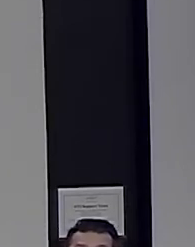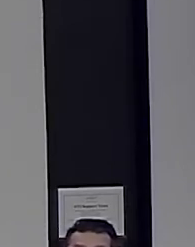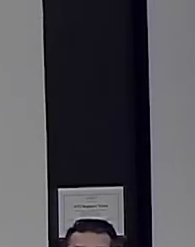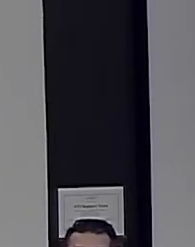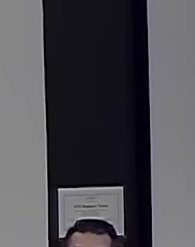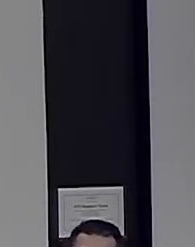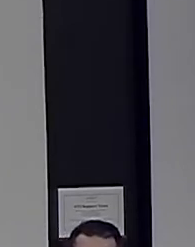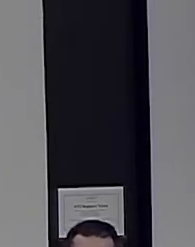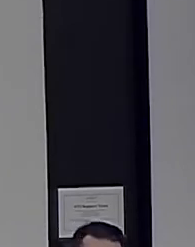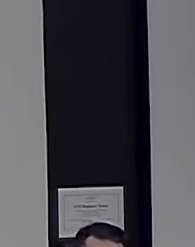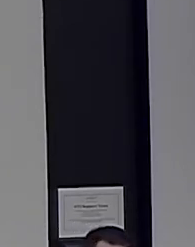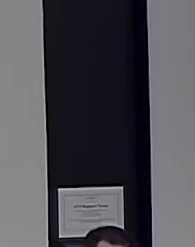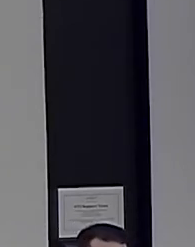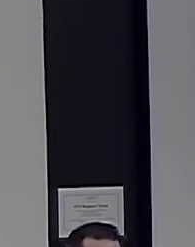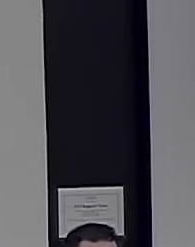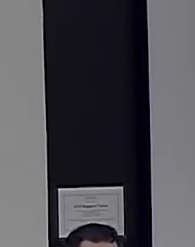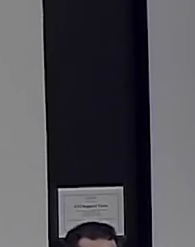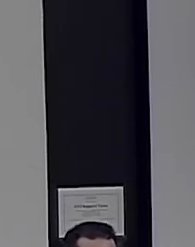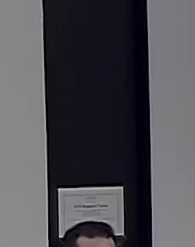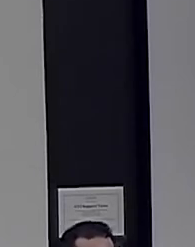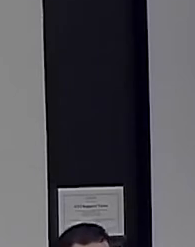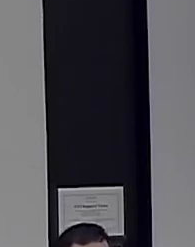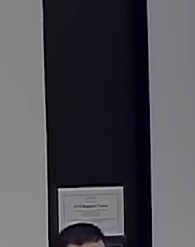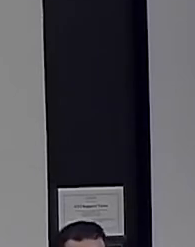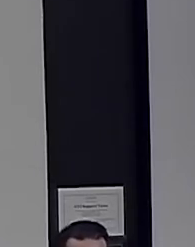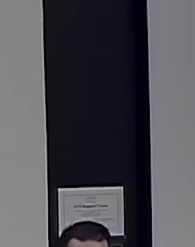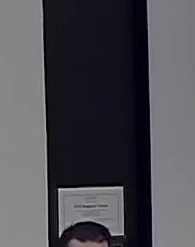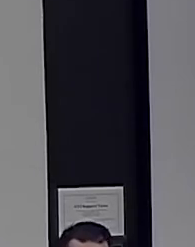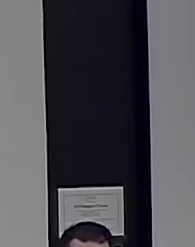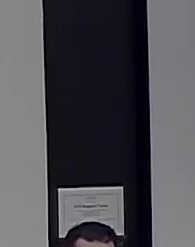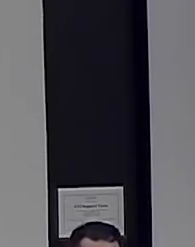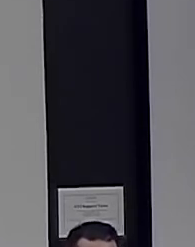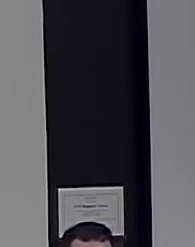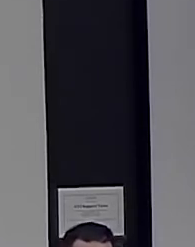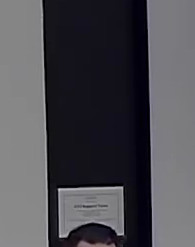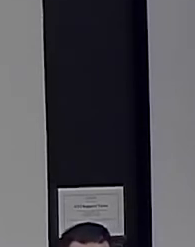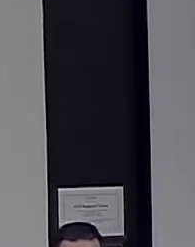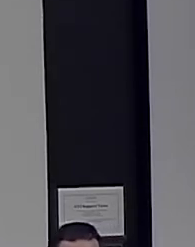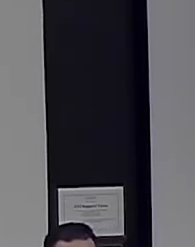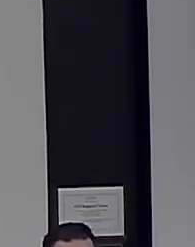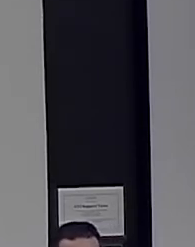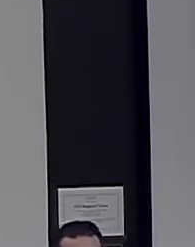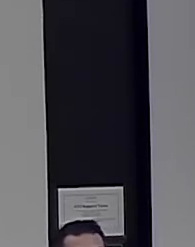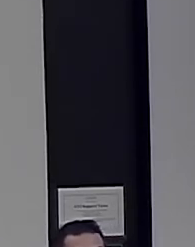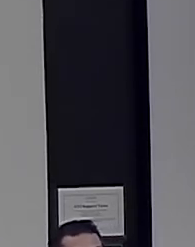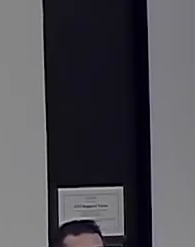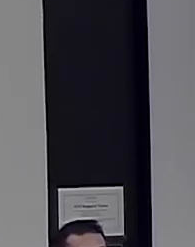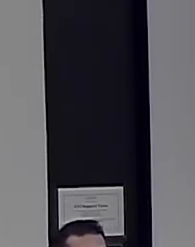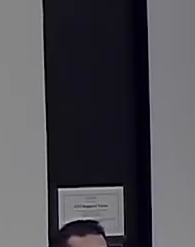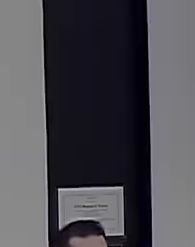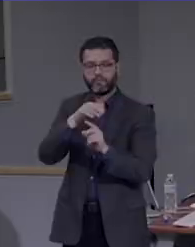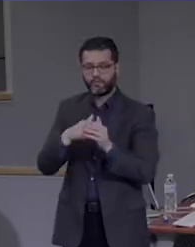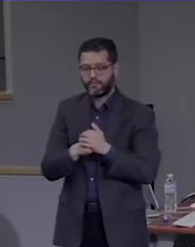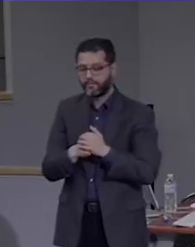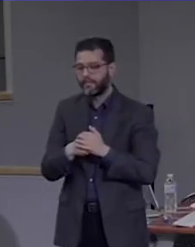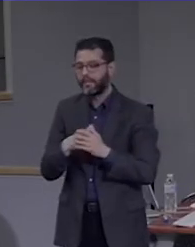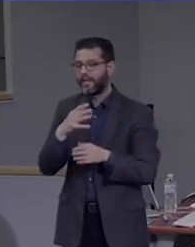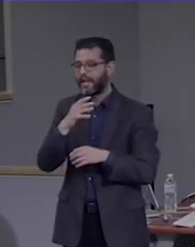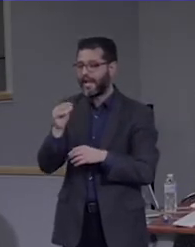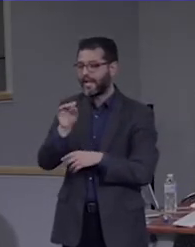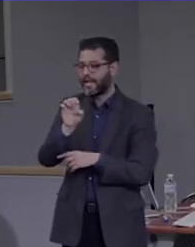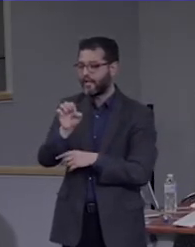neurons that have similar spatial orientation and brain event related potentials are derived from EEG that are averaged